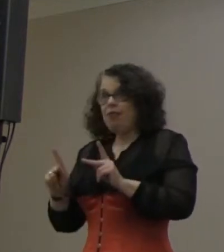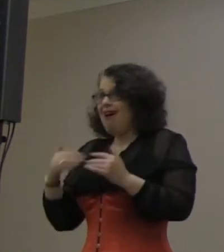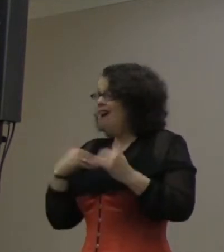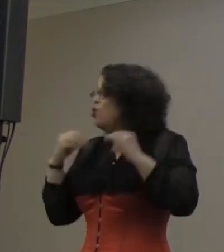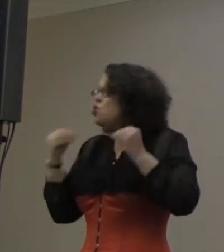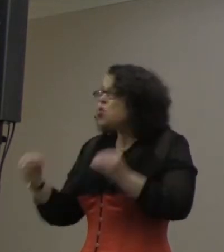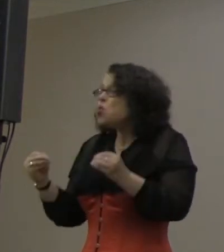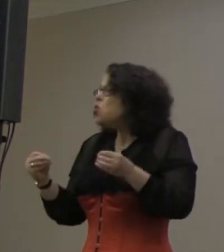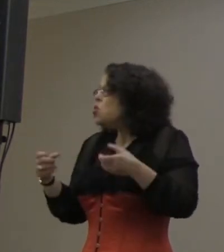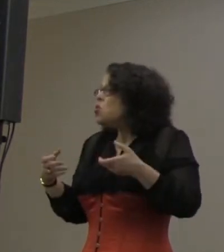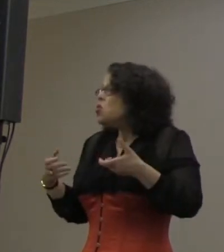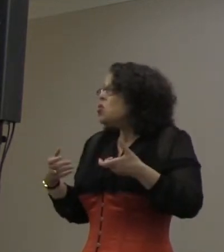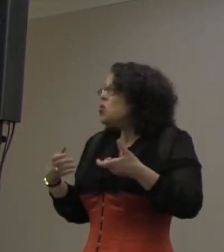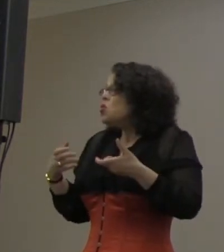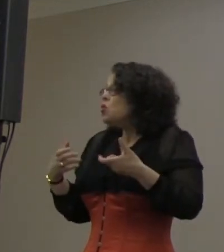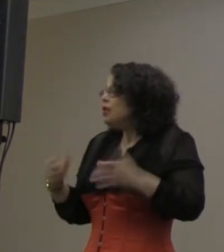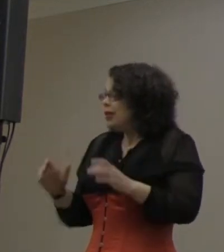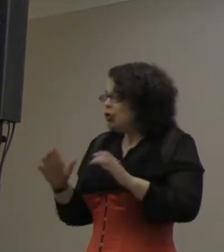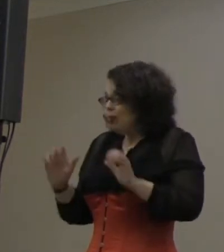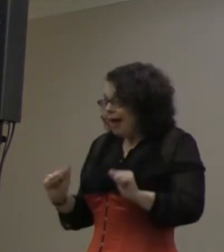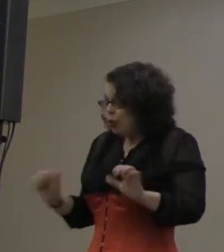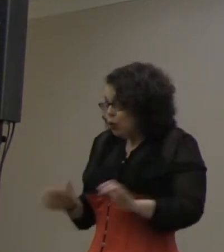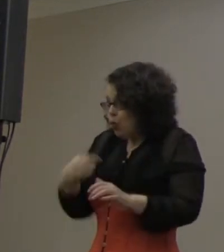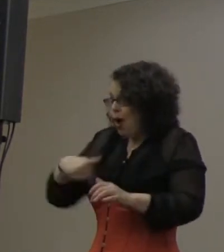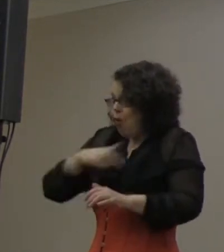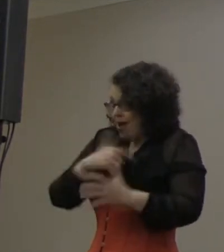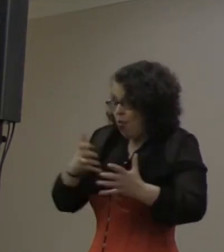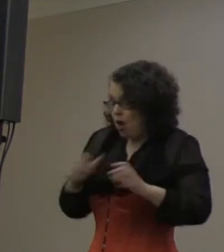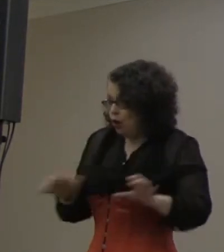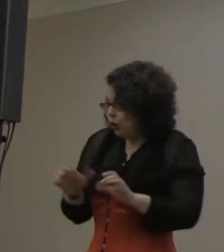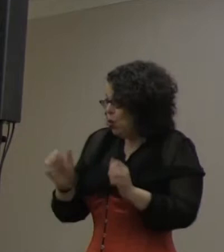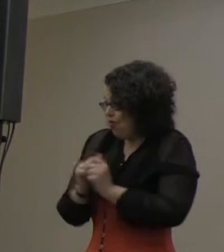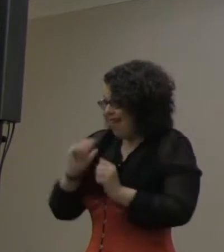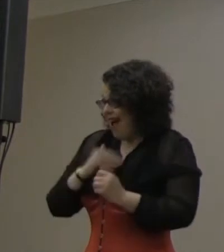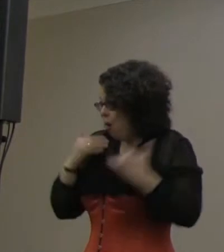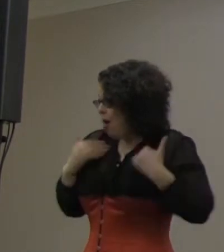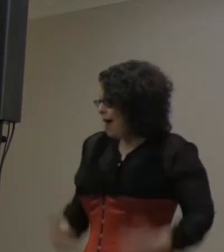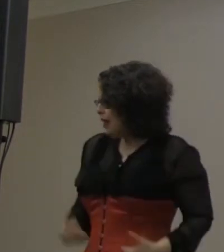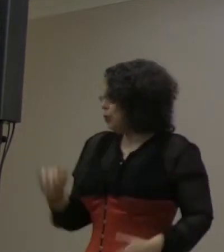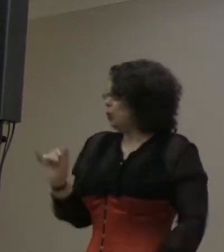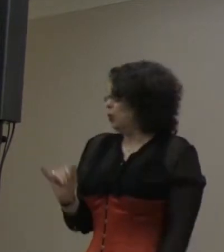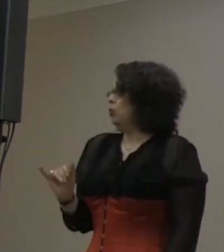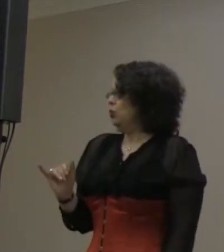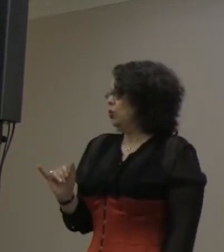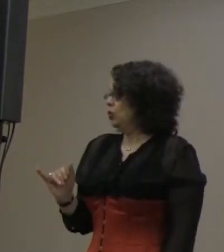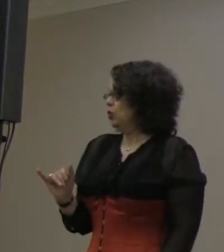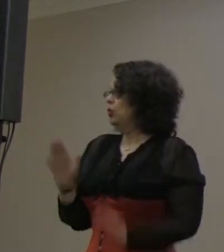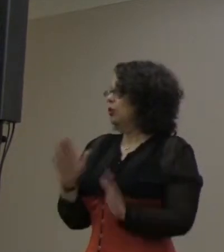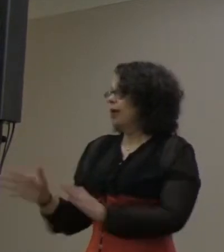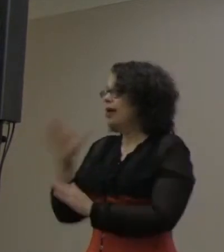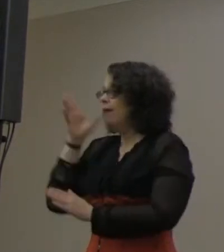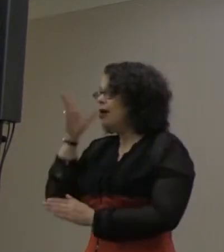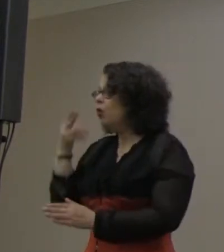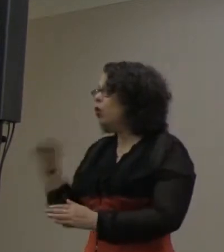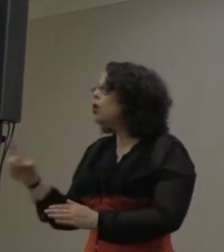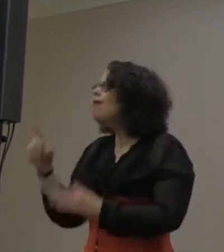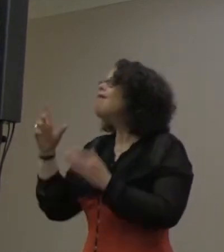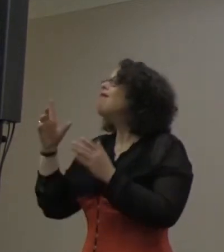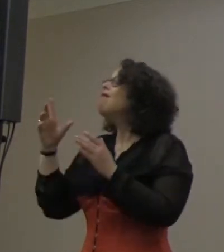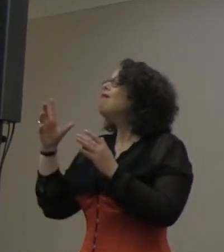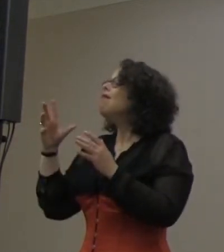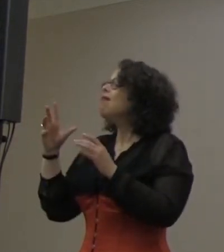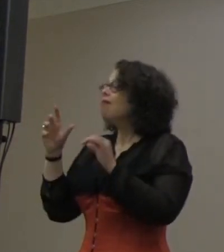no chance in being able to do what we want to do with our bodies. Planned Parenthood has been